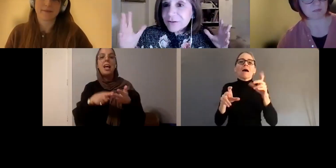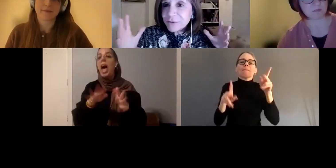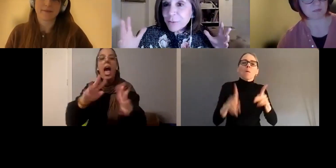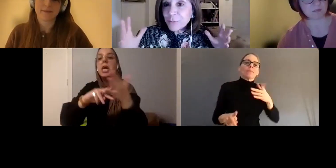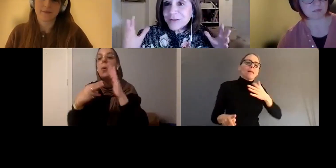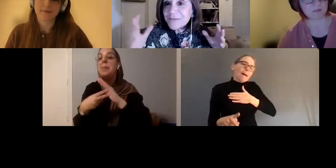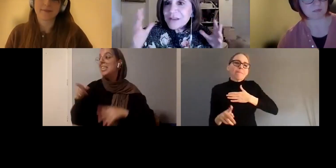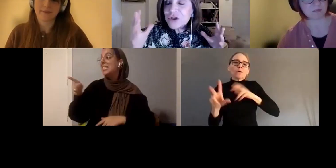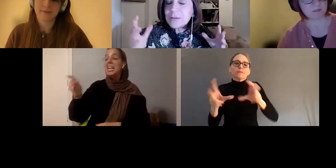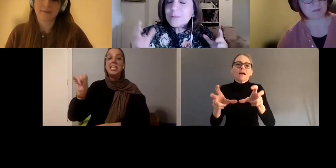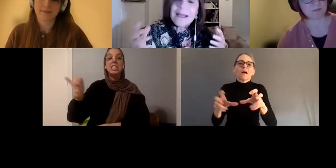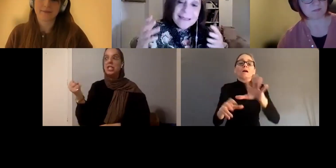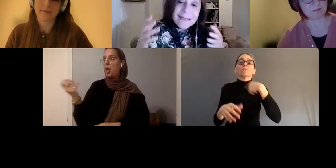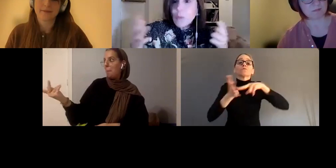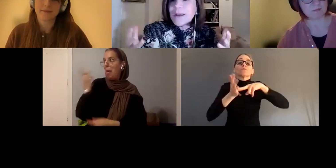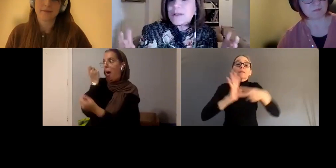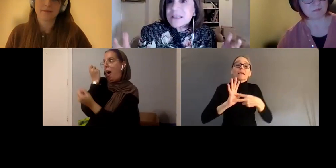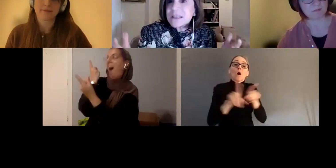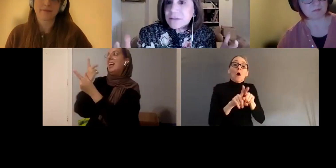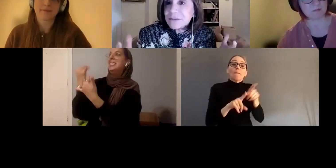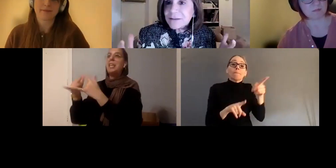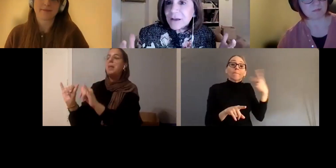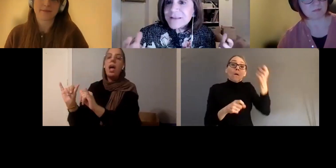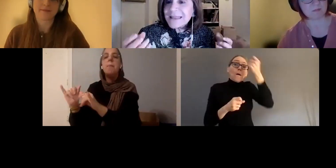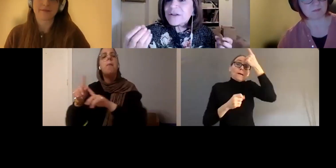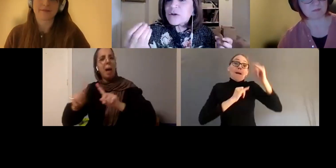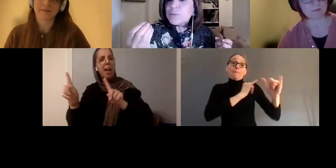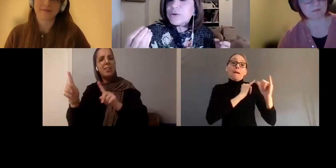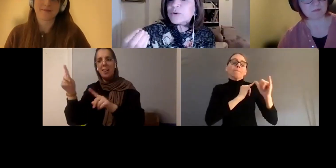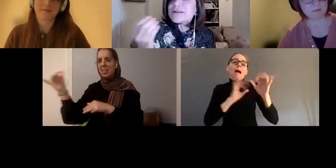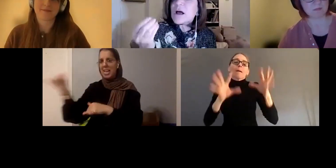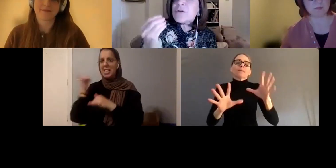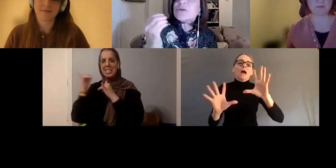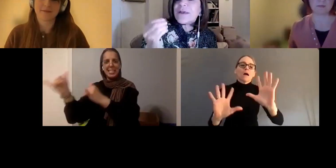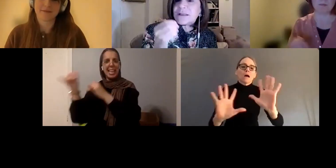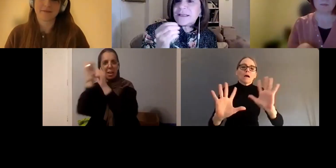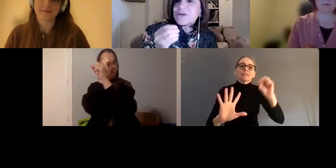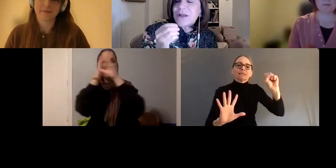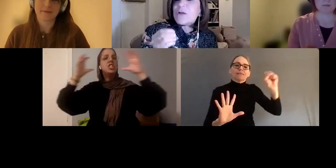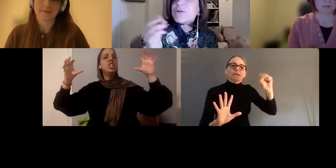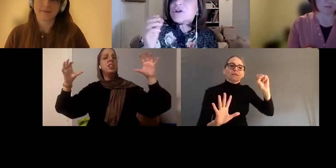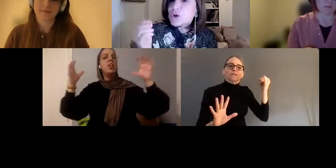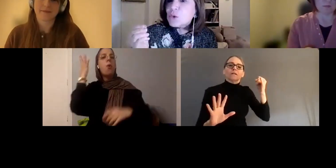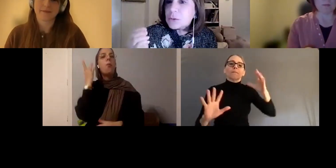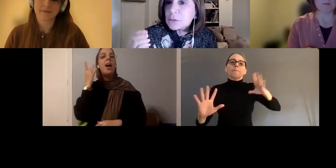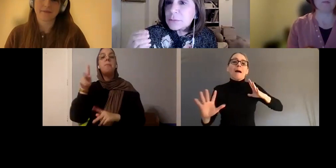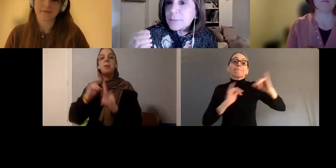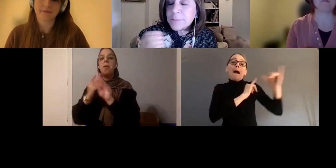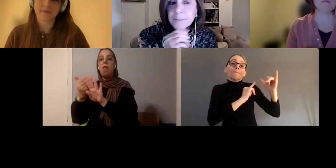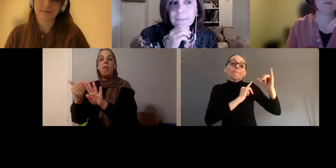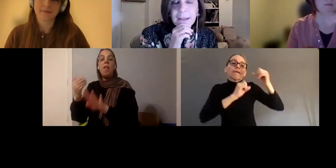shared, you know, this vision, but in a way we did, of seeing the computer as other than a